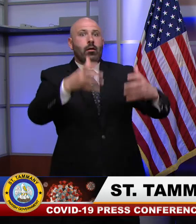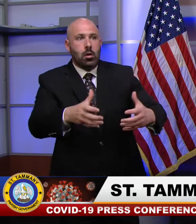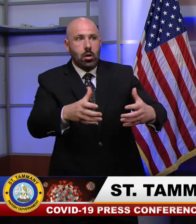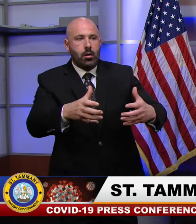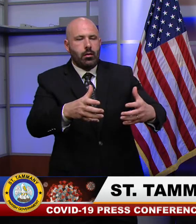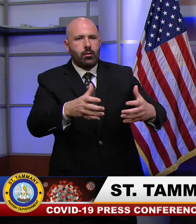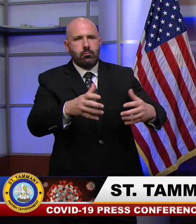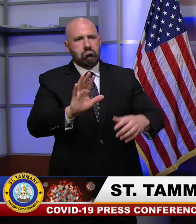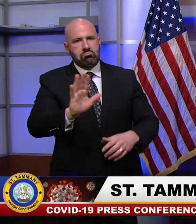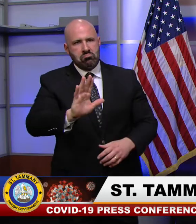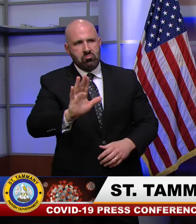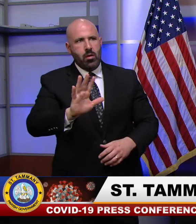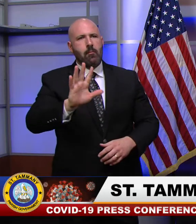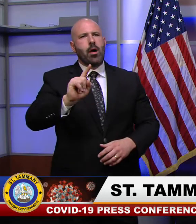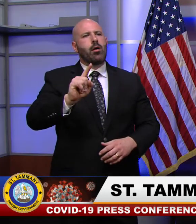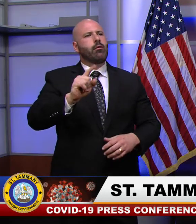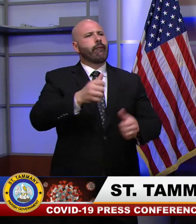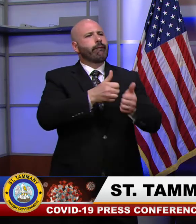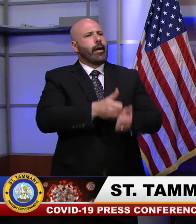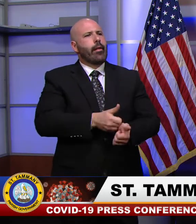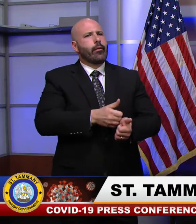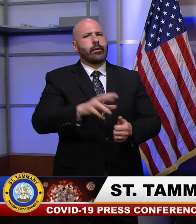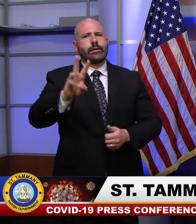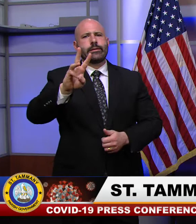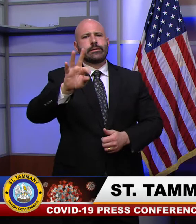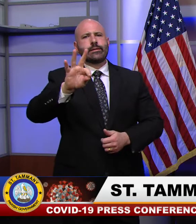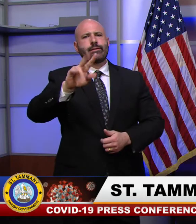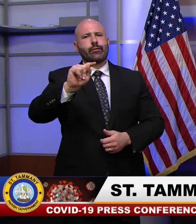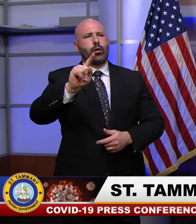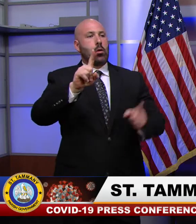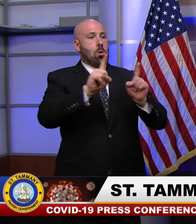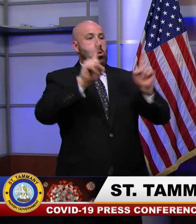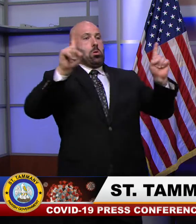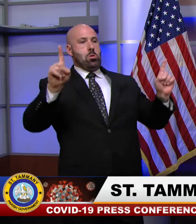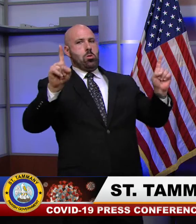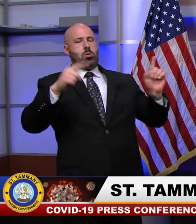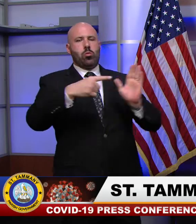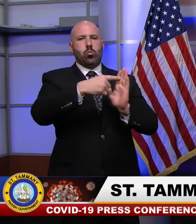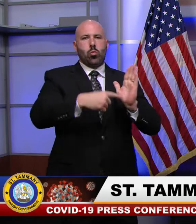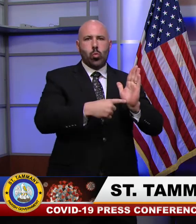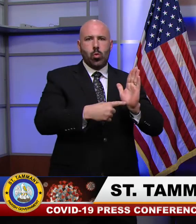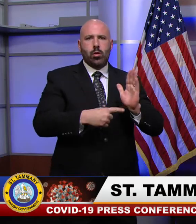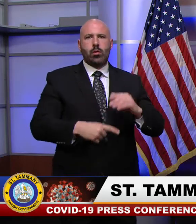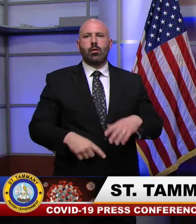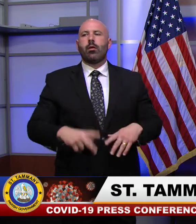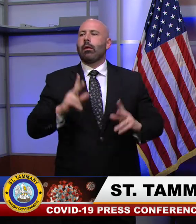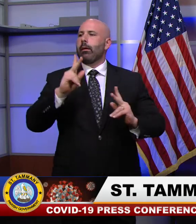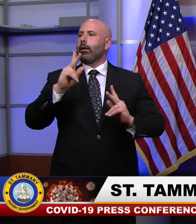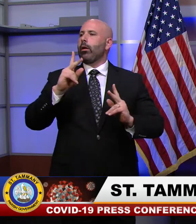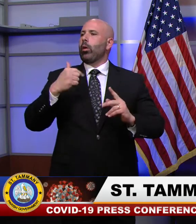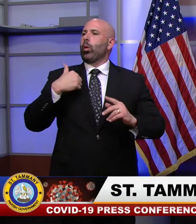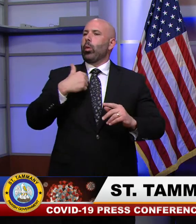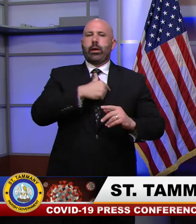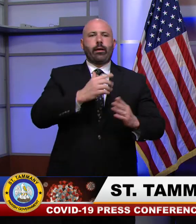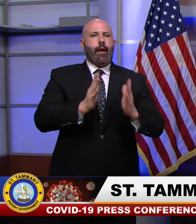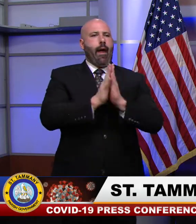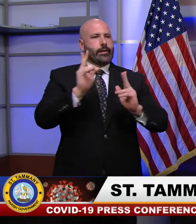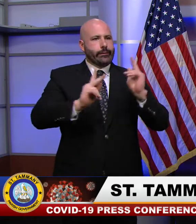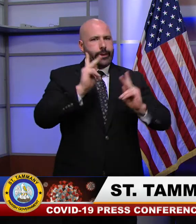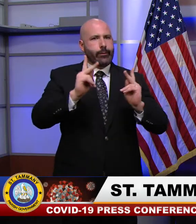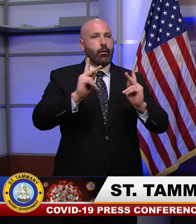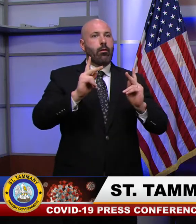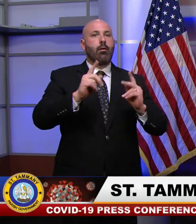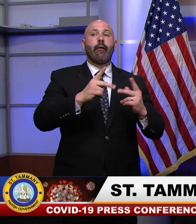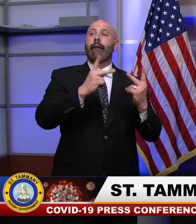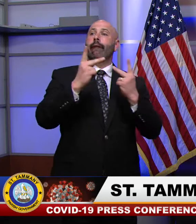rule. But people are asked not to make unnecessary visits to other